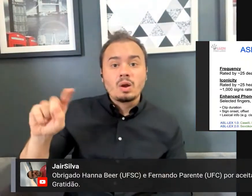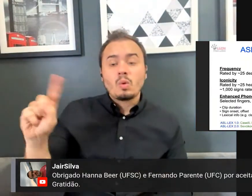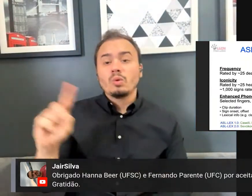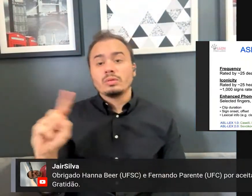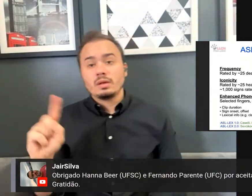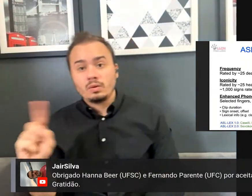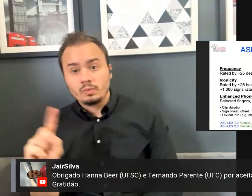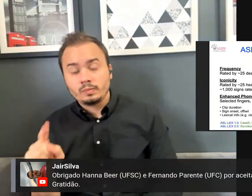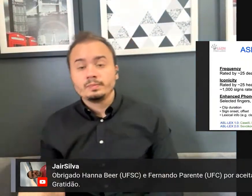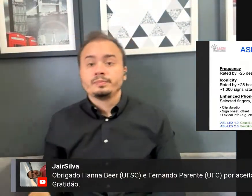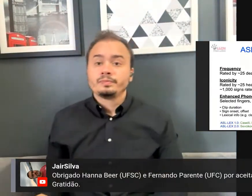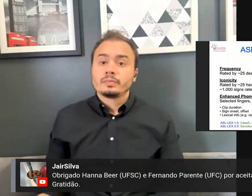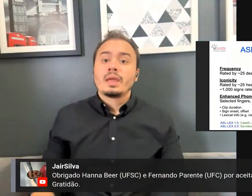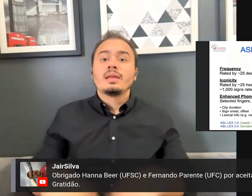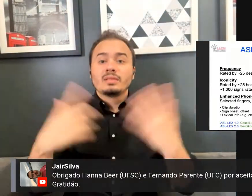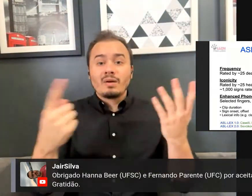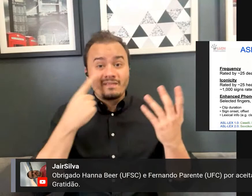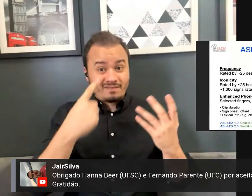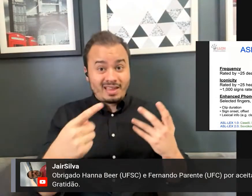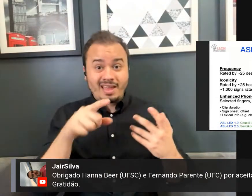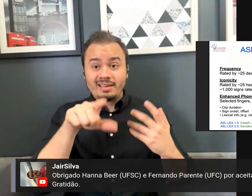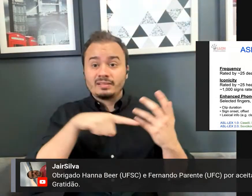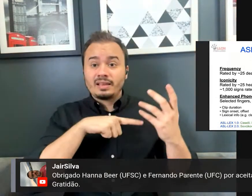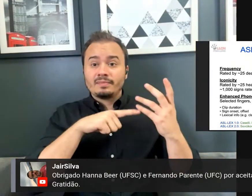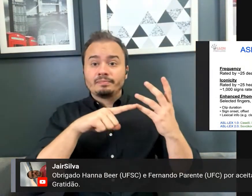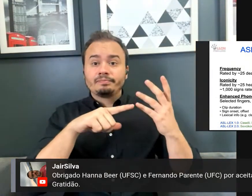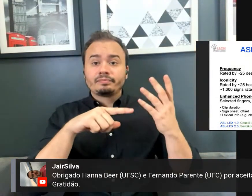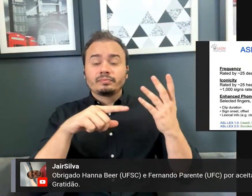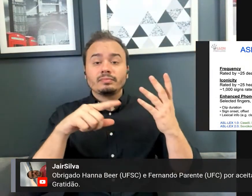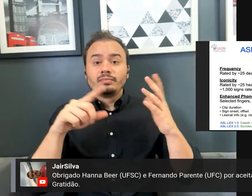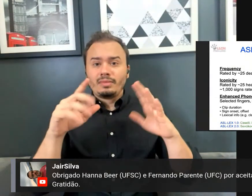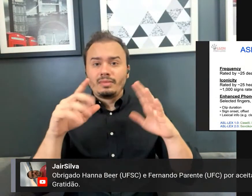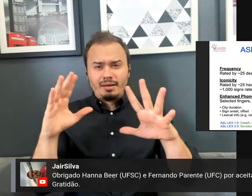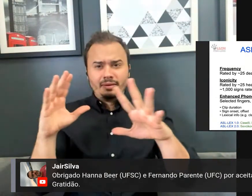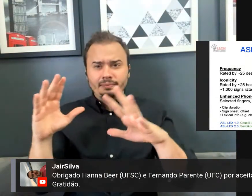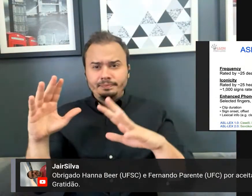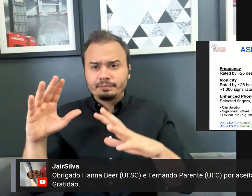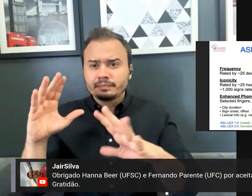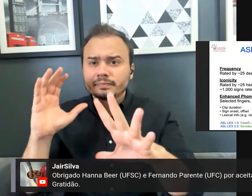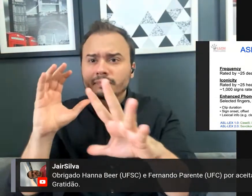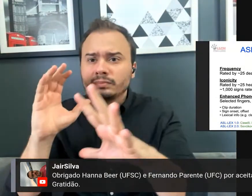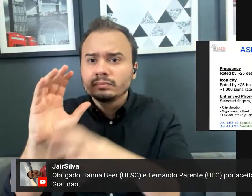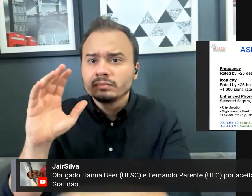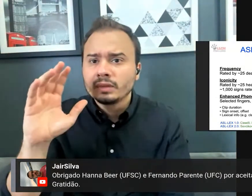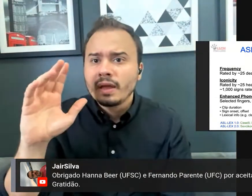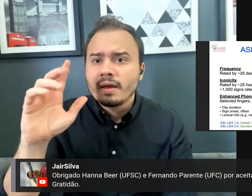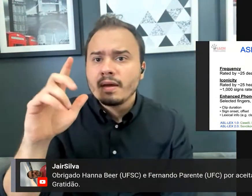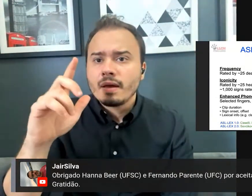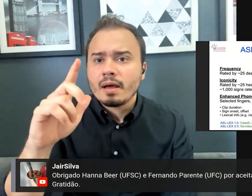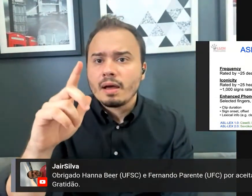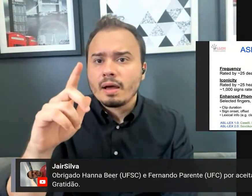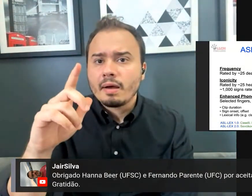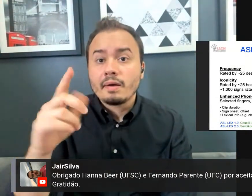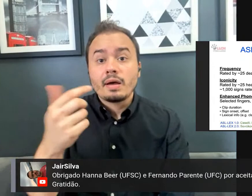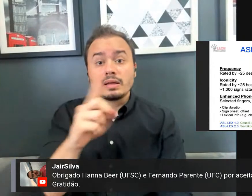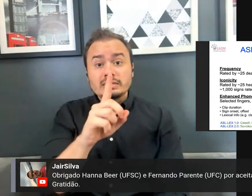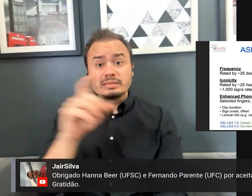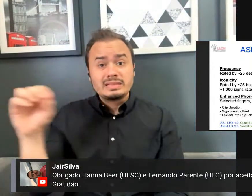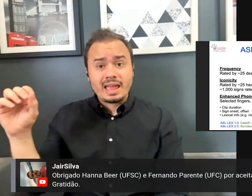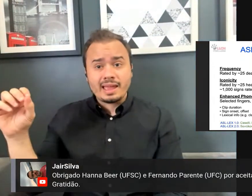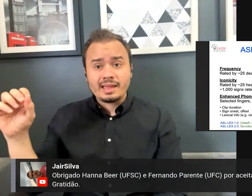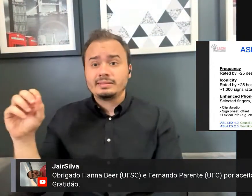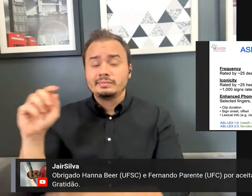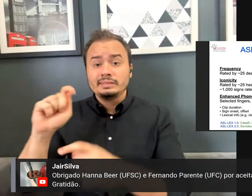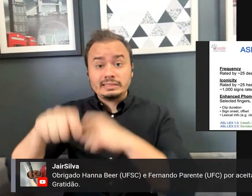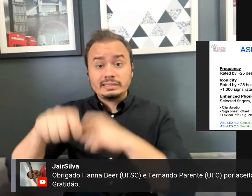updated to 2,700 signs. Our original ASL-LEX 1.0 had about